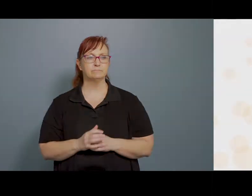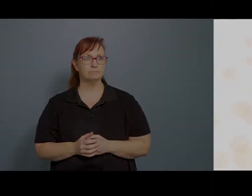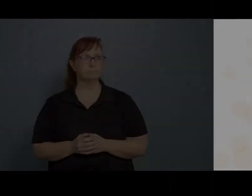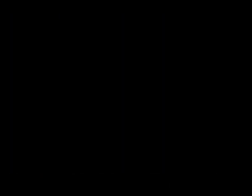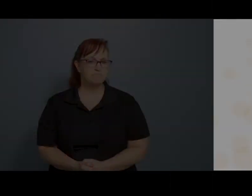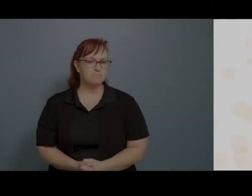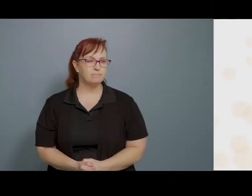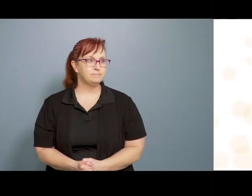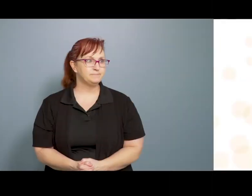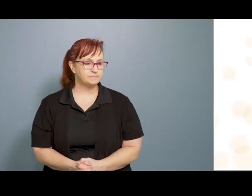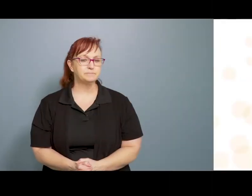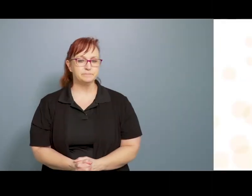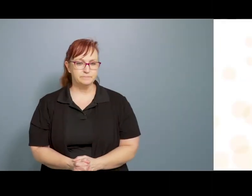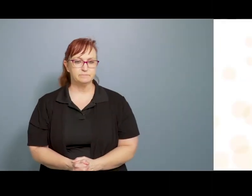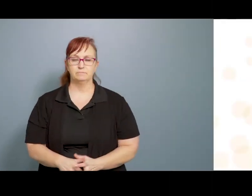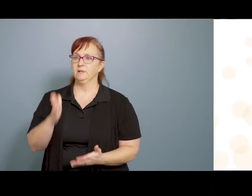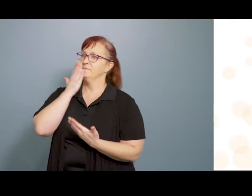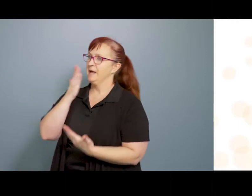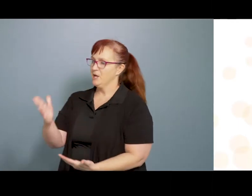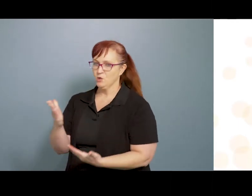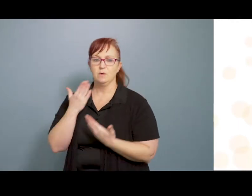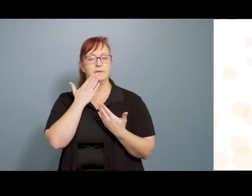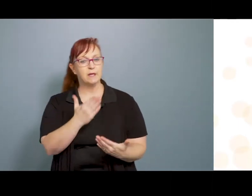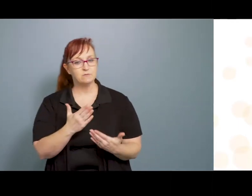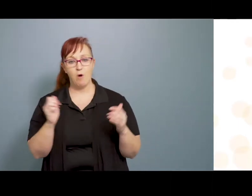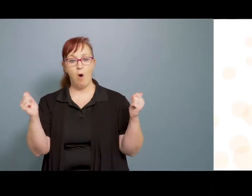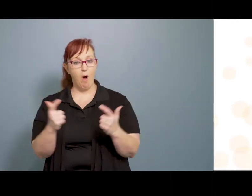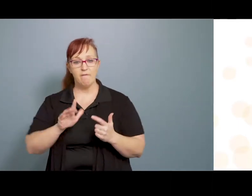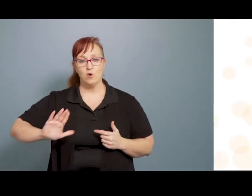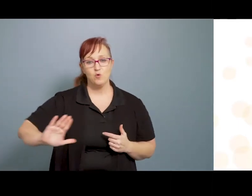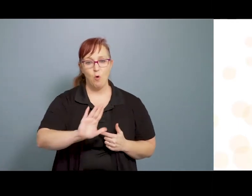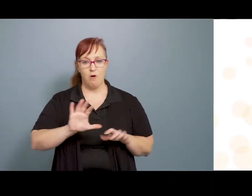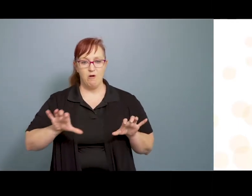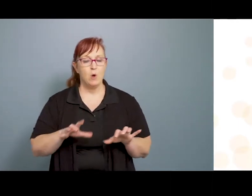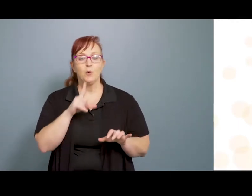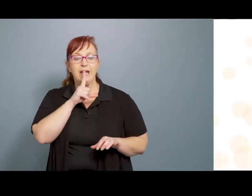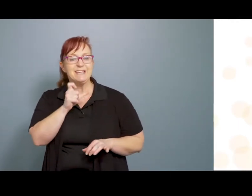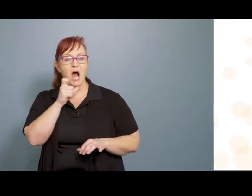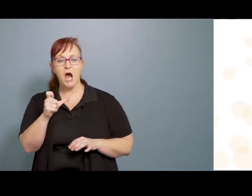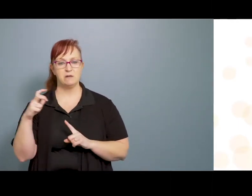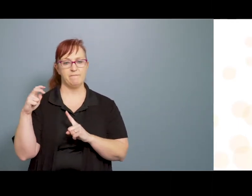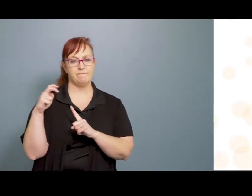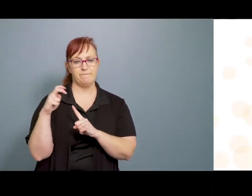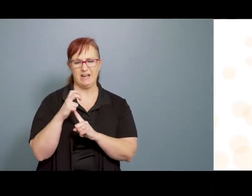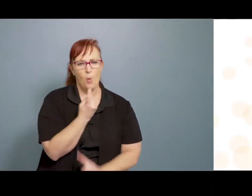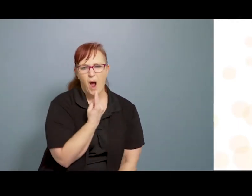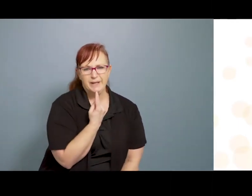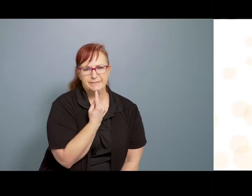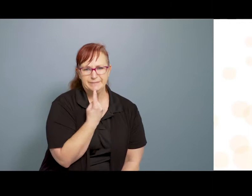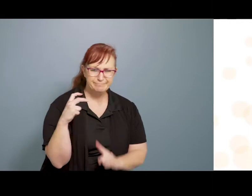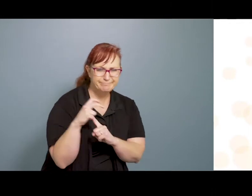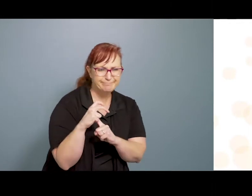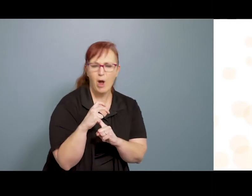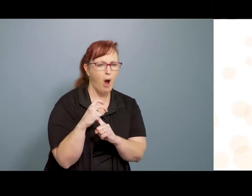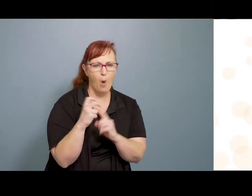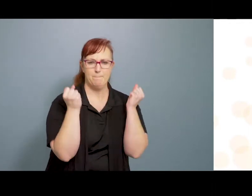Thank you. And thanks to all of you. I believe it's not even our finest hour, it's one of our finest hours, but there's